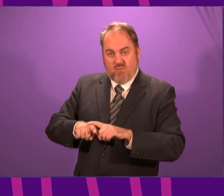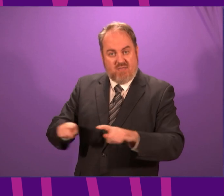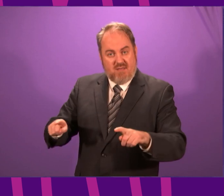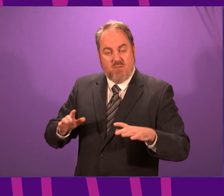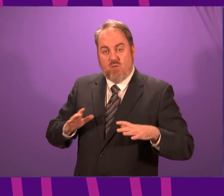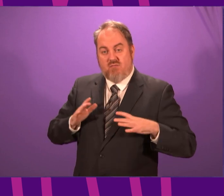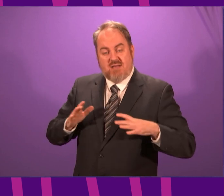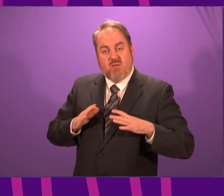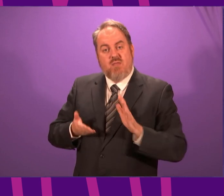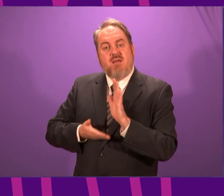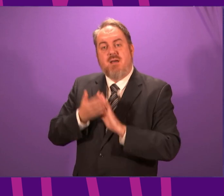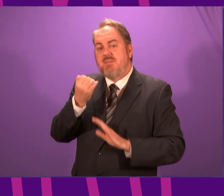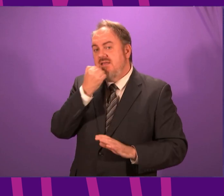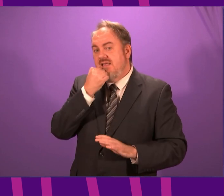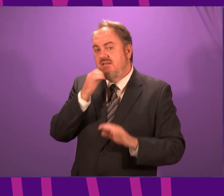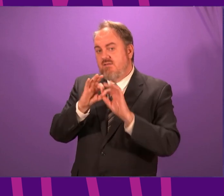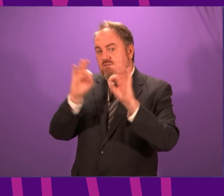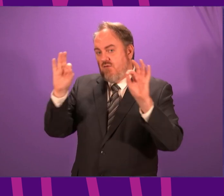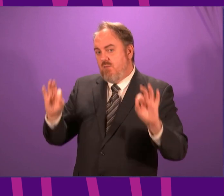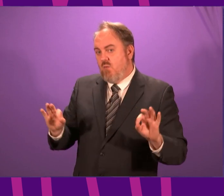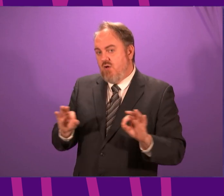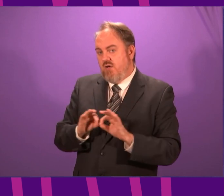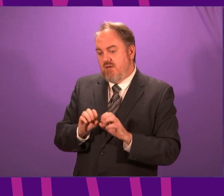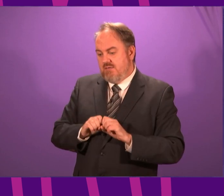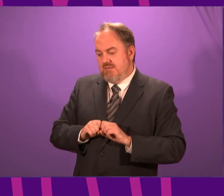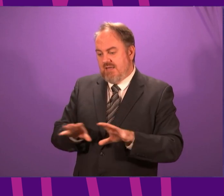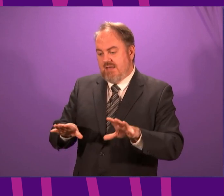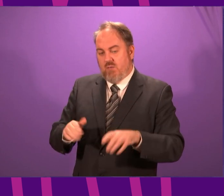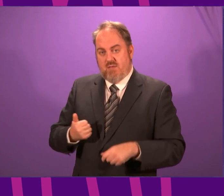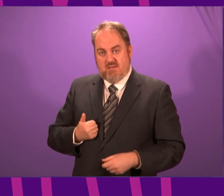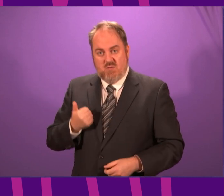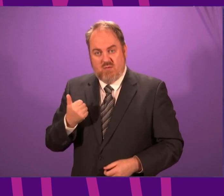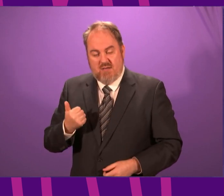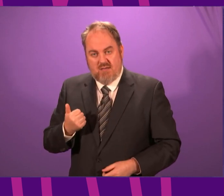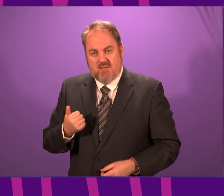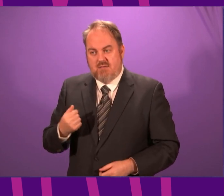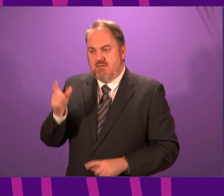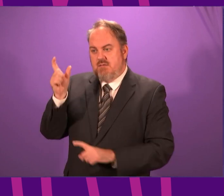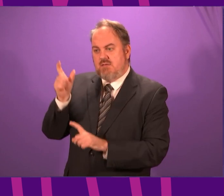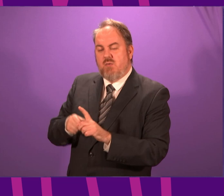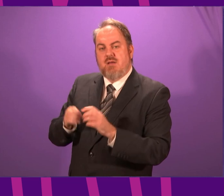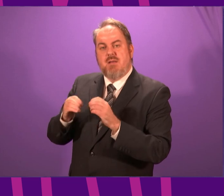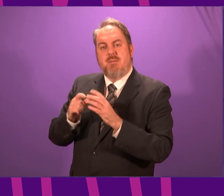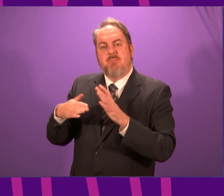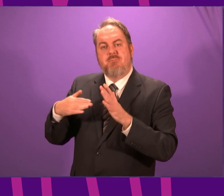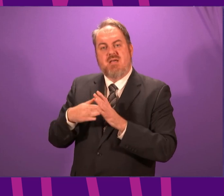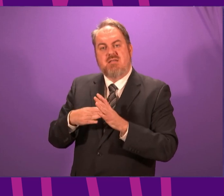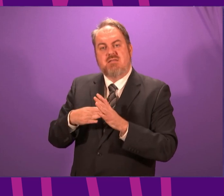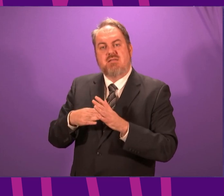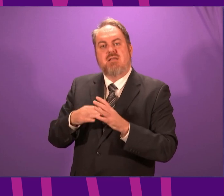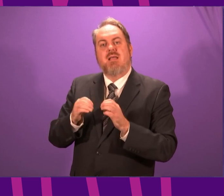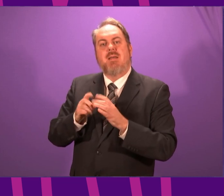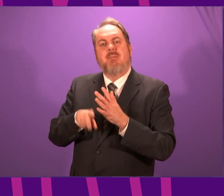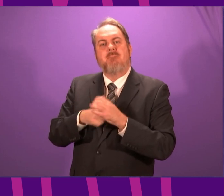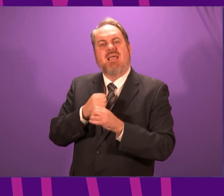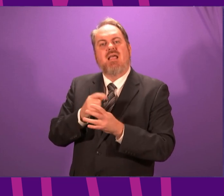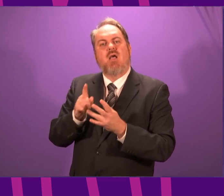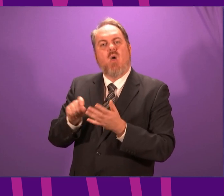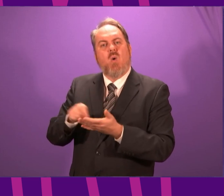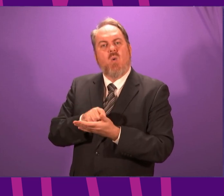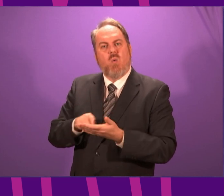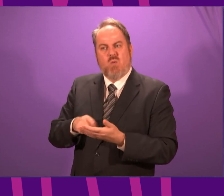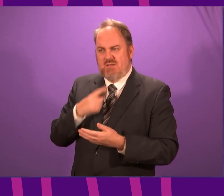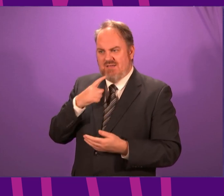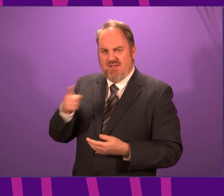updated framework that was sent round this morning. For example, I was contacted by Buzz Bingo in Coatbridge, outlining the benefits of bingo